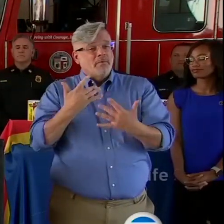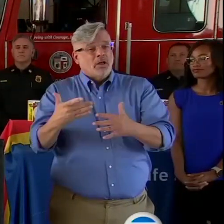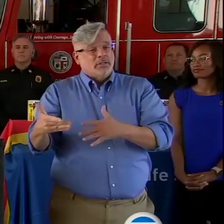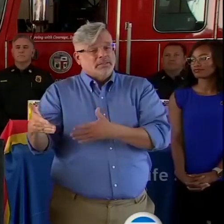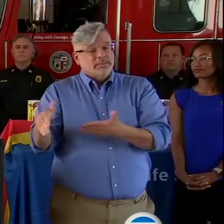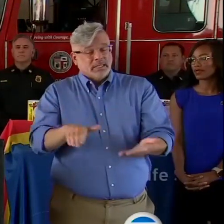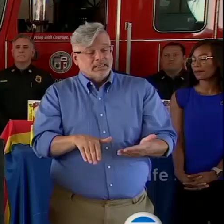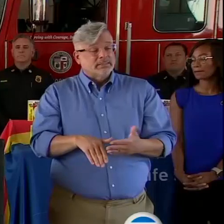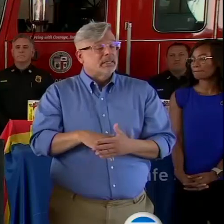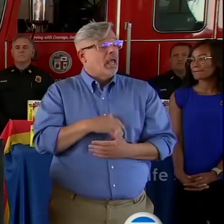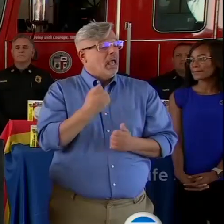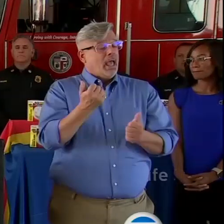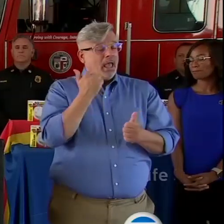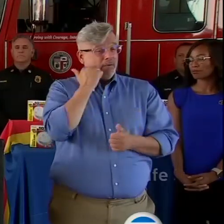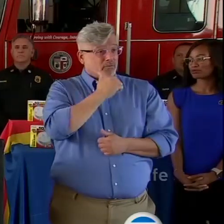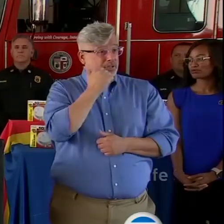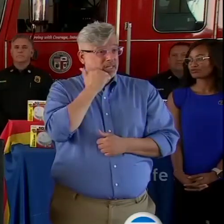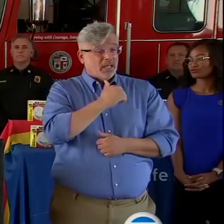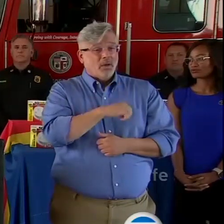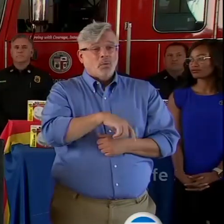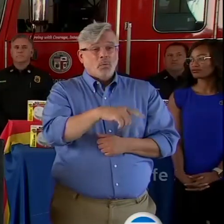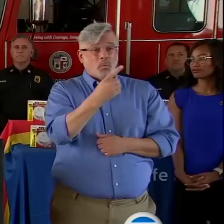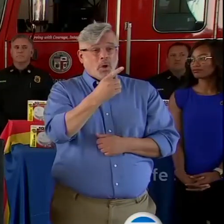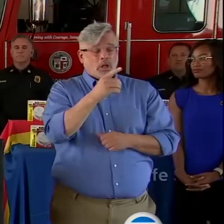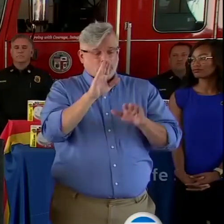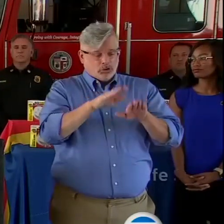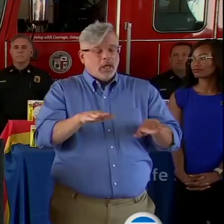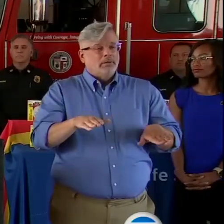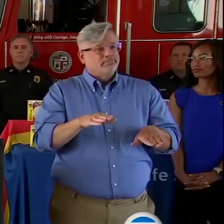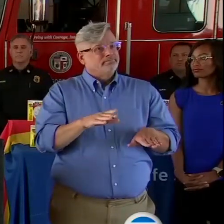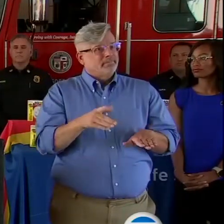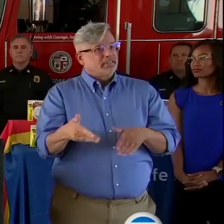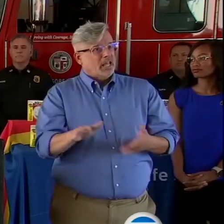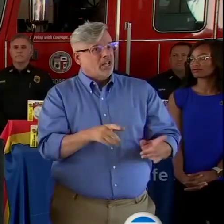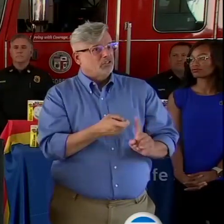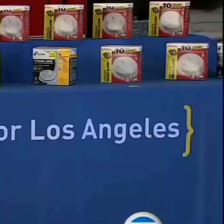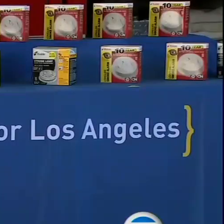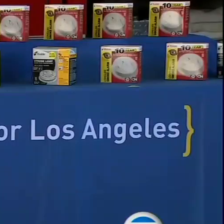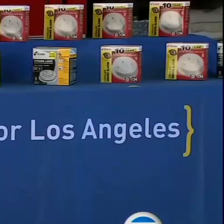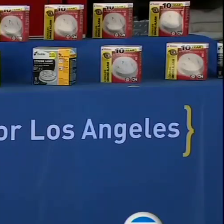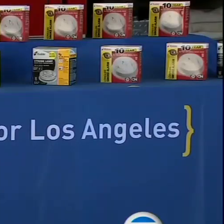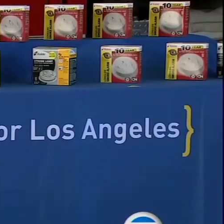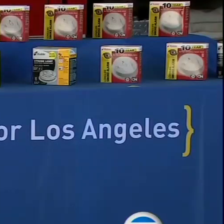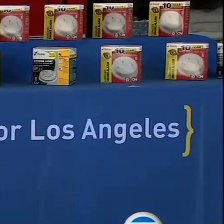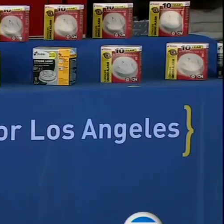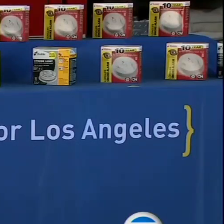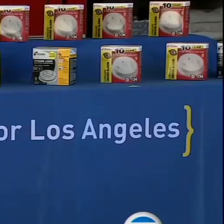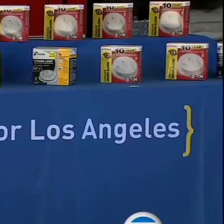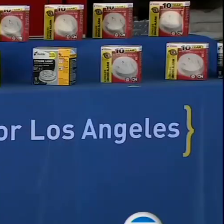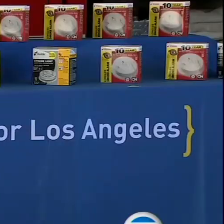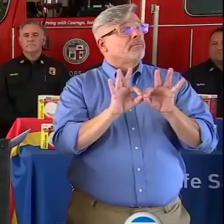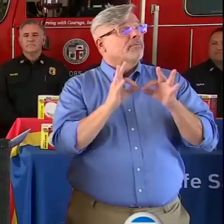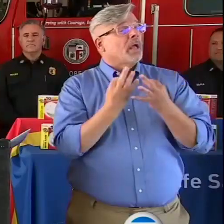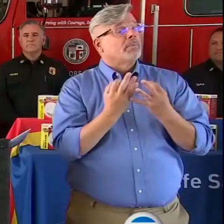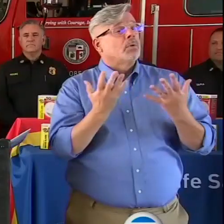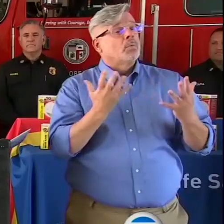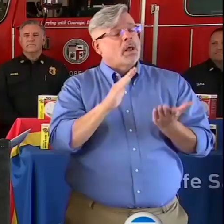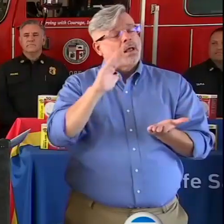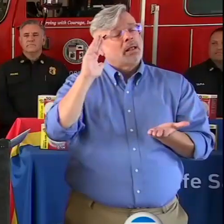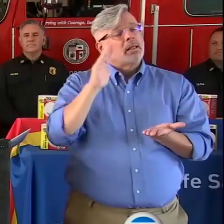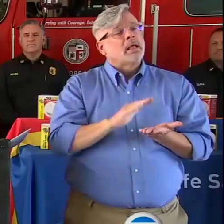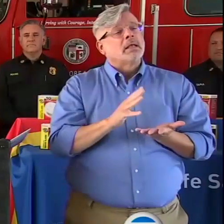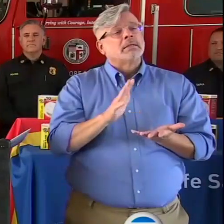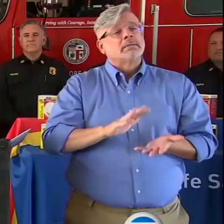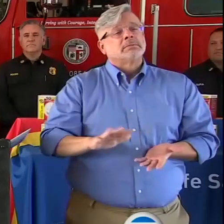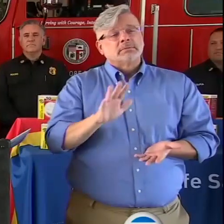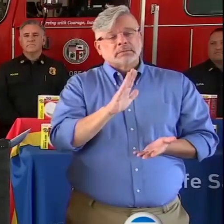deaths. And every day, at least one child dies from a home fire. On average, families have less than,